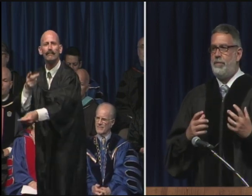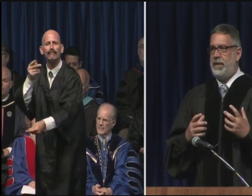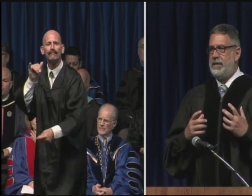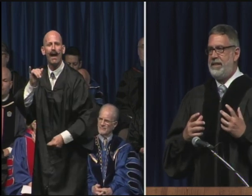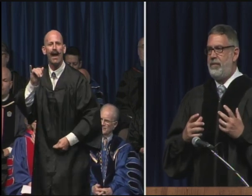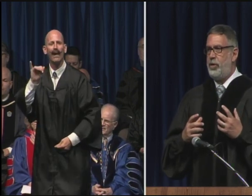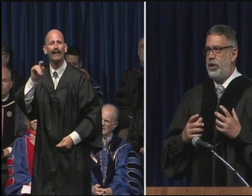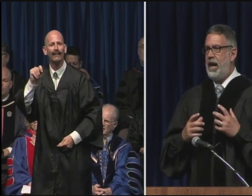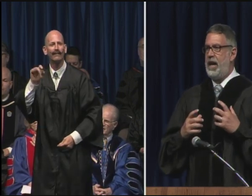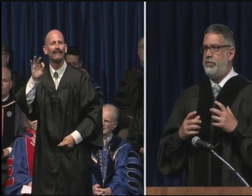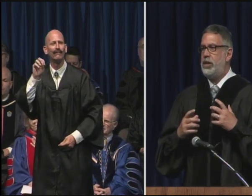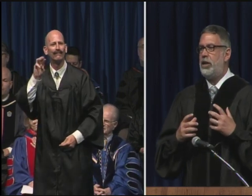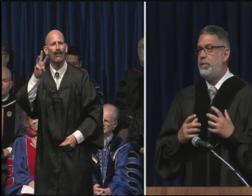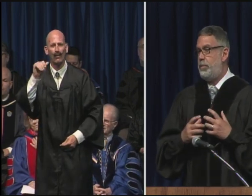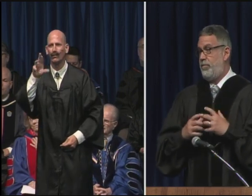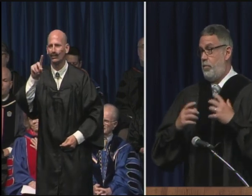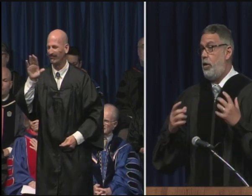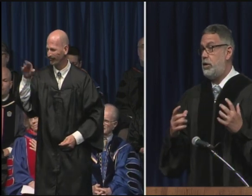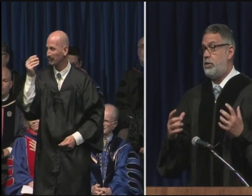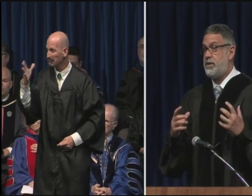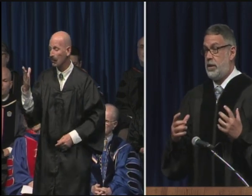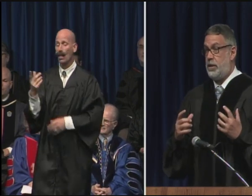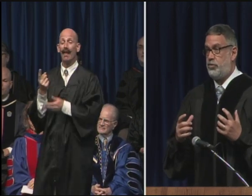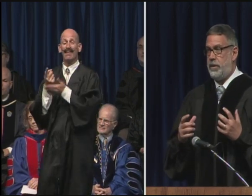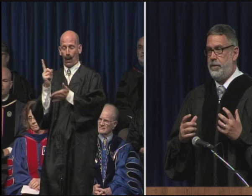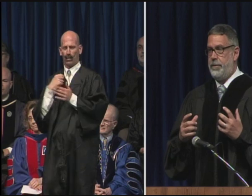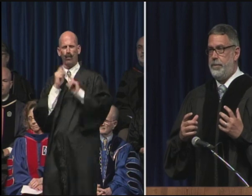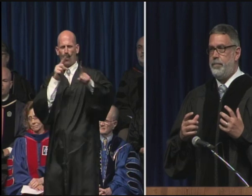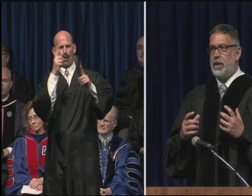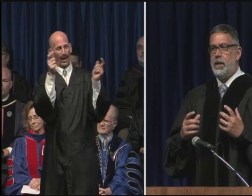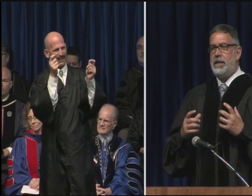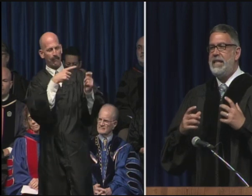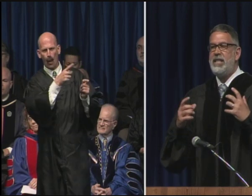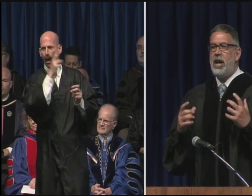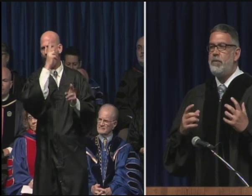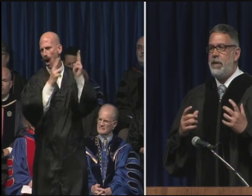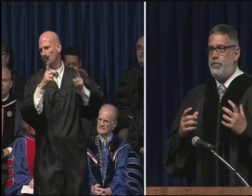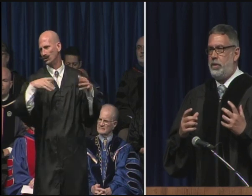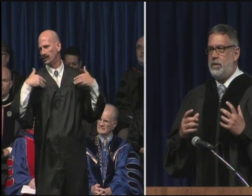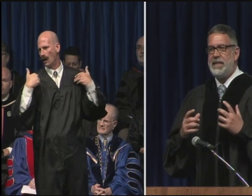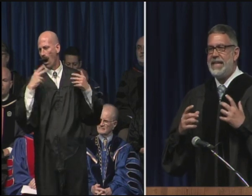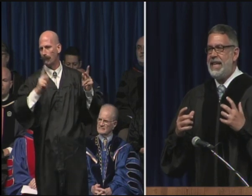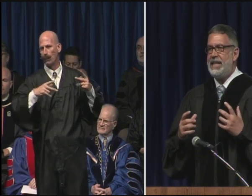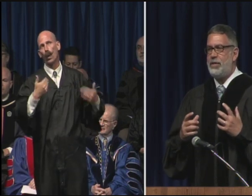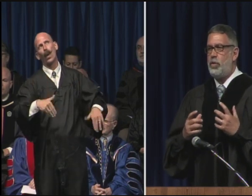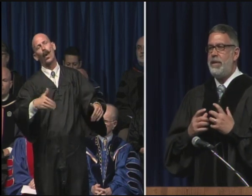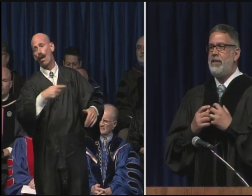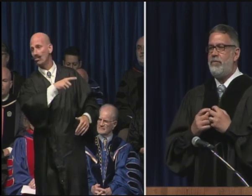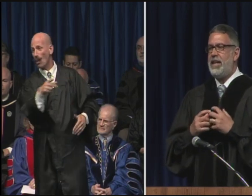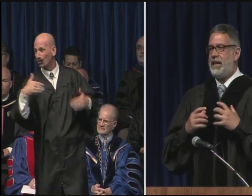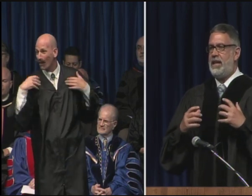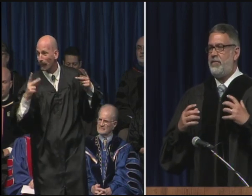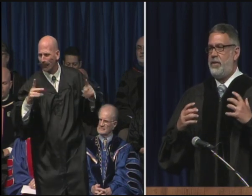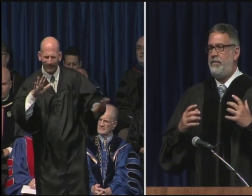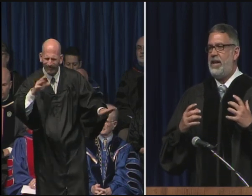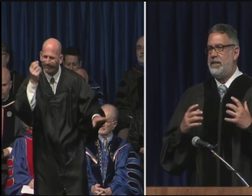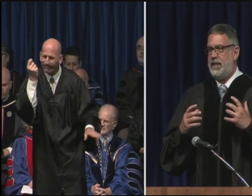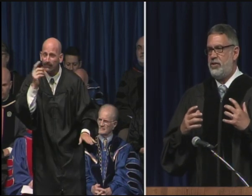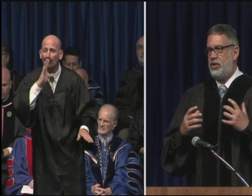in a ceremony honoring young people from all across the country. These young people, these kids, were being recognized for their volunteer service.